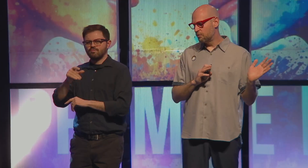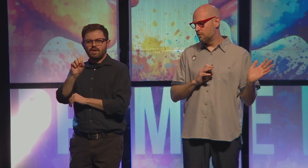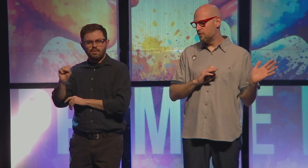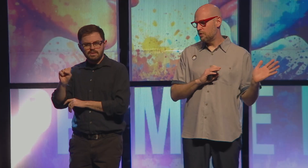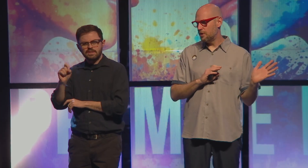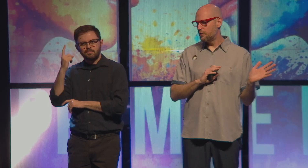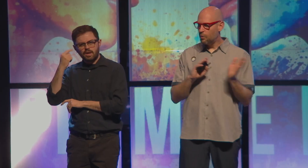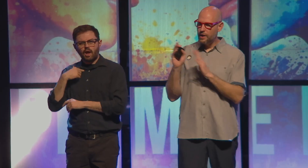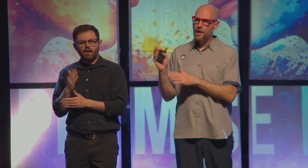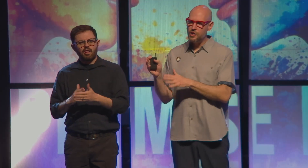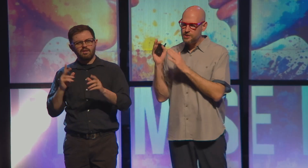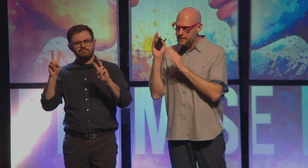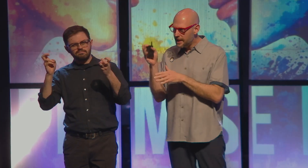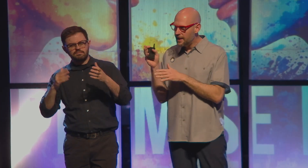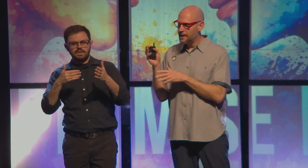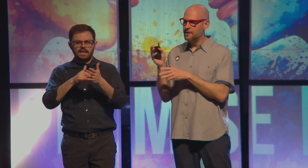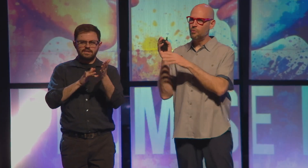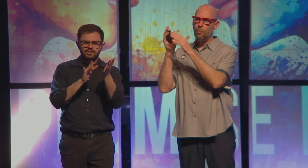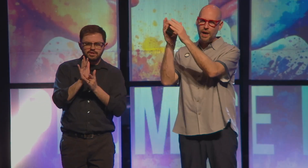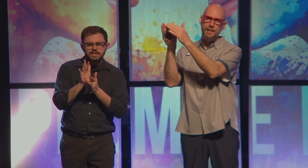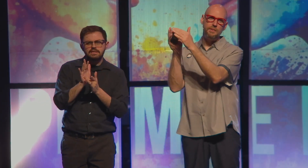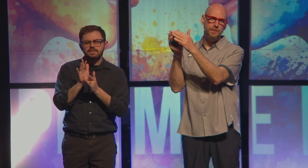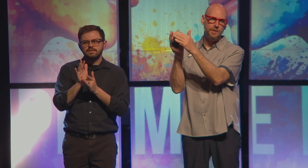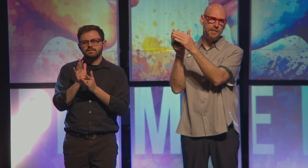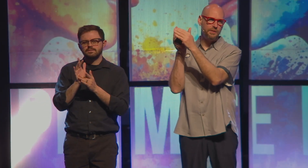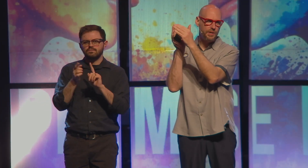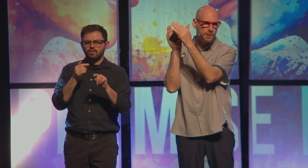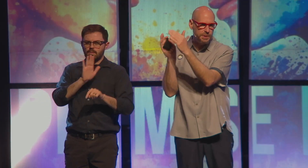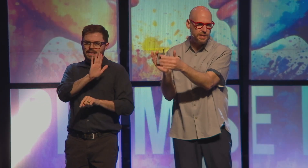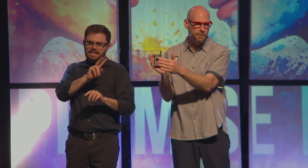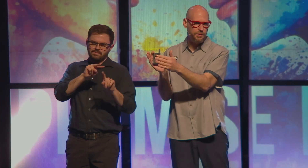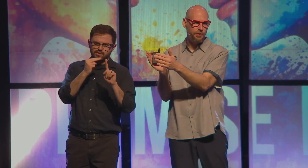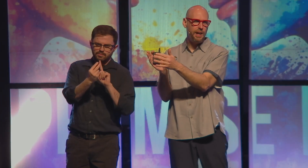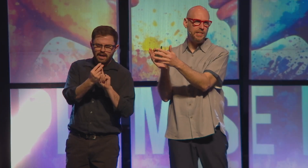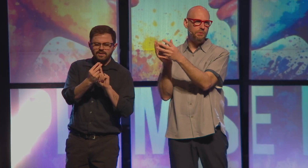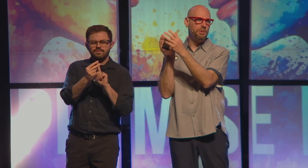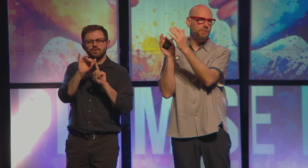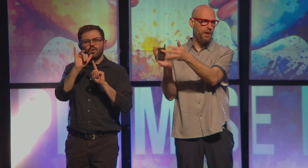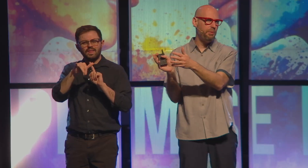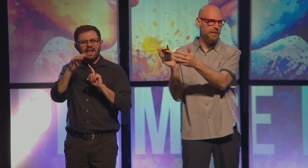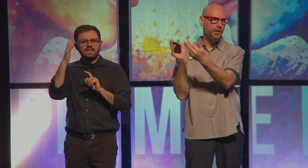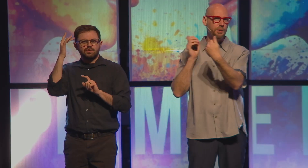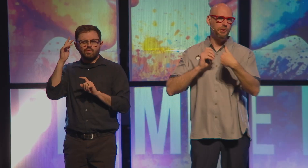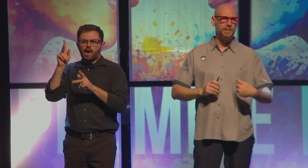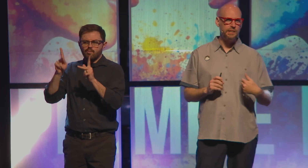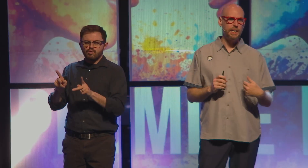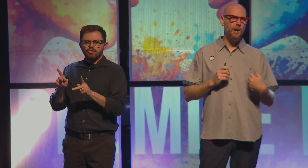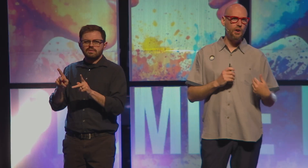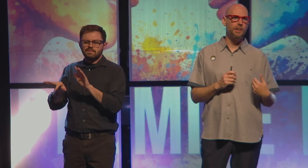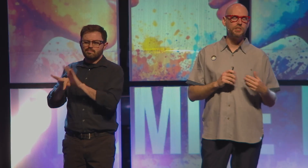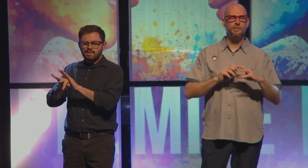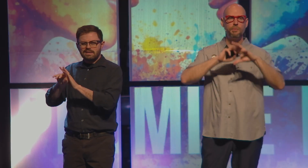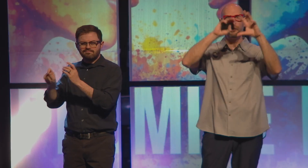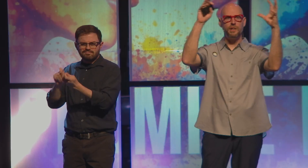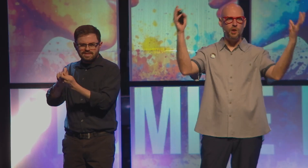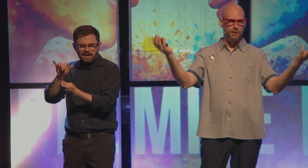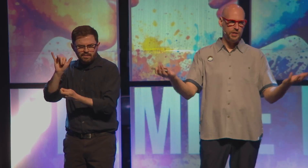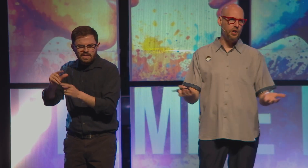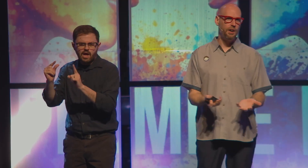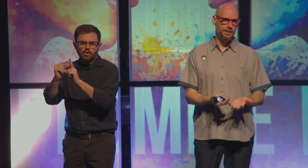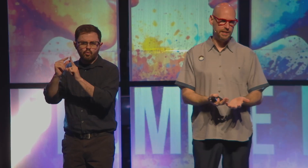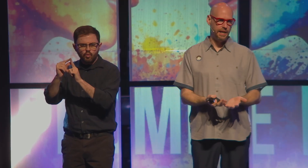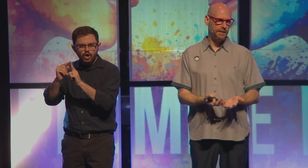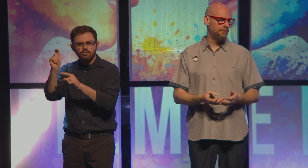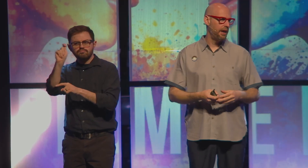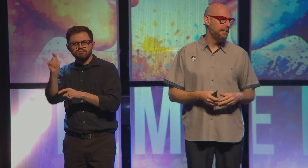so if you want to understand why such a very specific phrase would be spray painted on a building like ours, you have to put it all